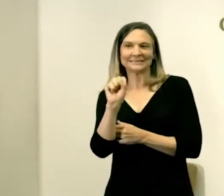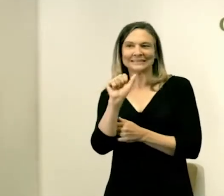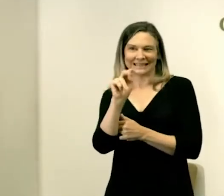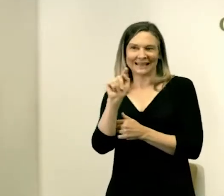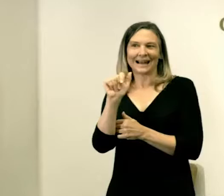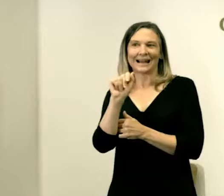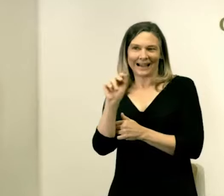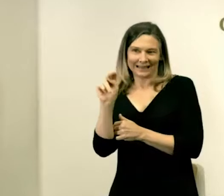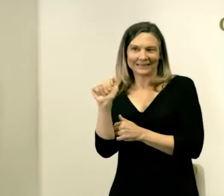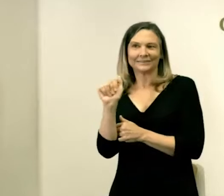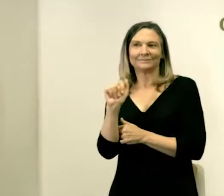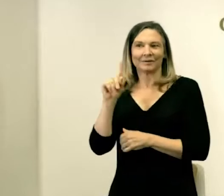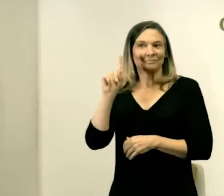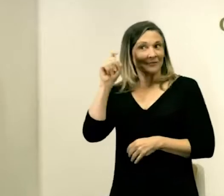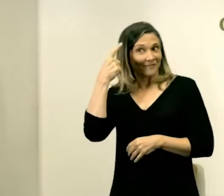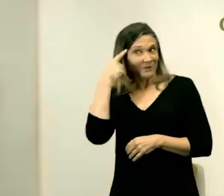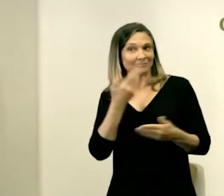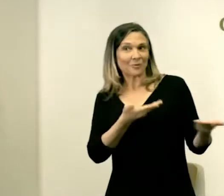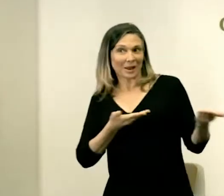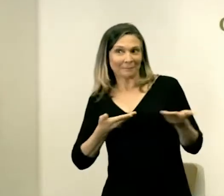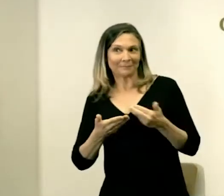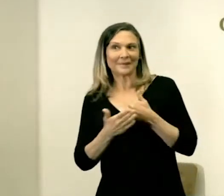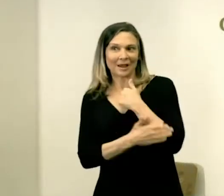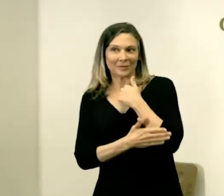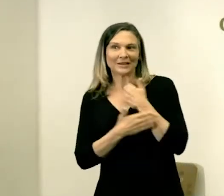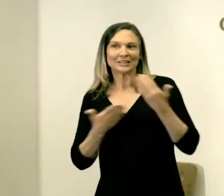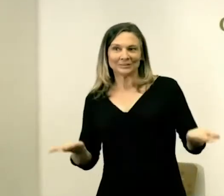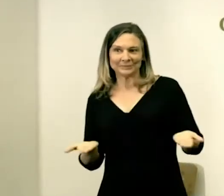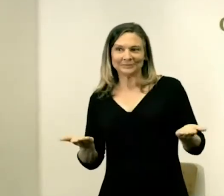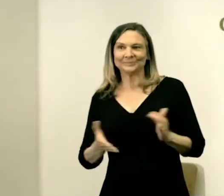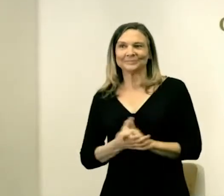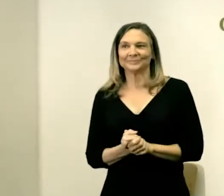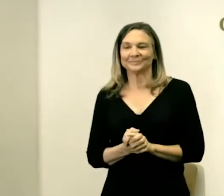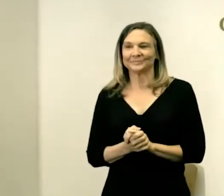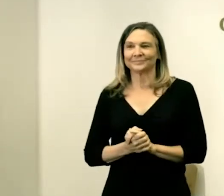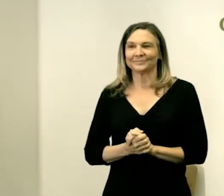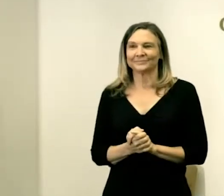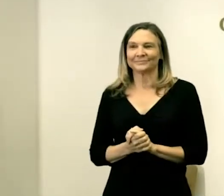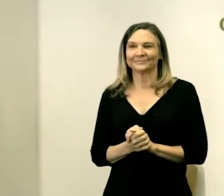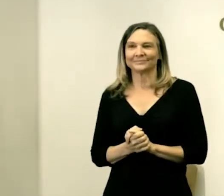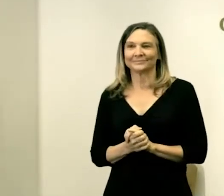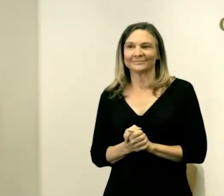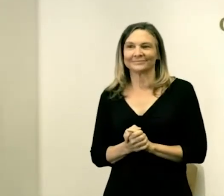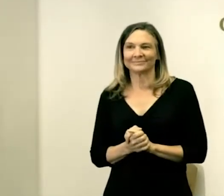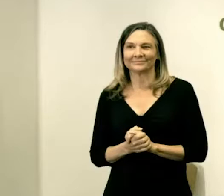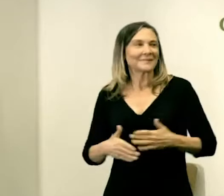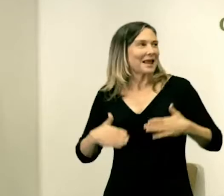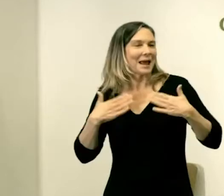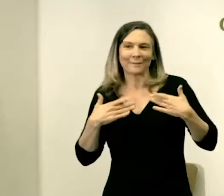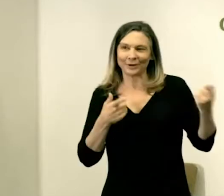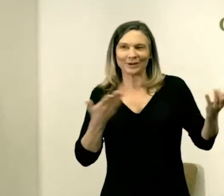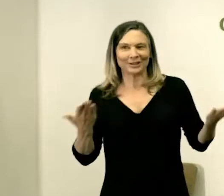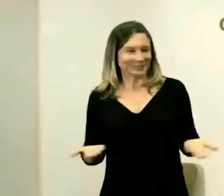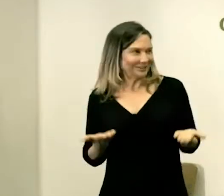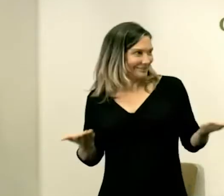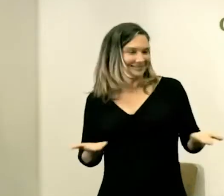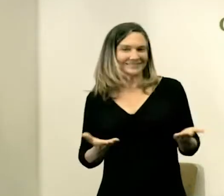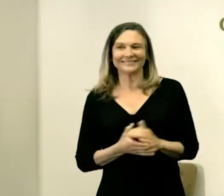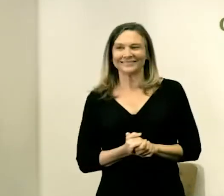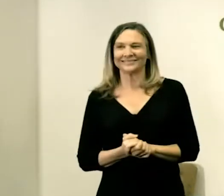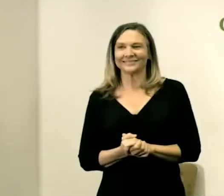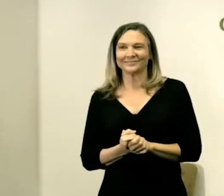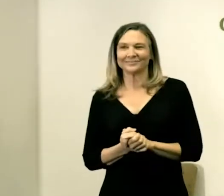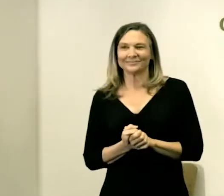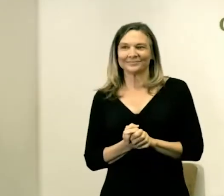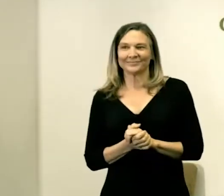welcome to the county seat here in Orange County. We are very happy to have you here, but more importantly, we're very